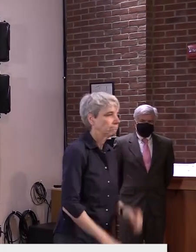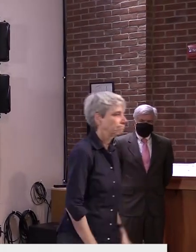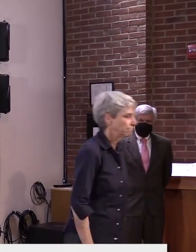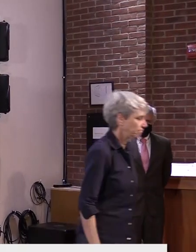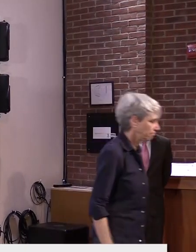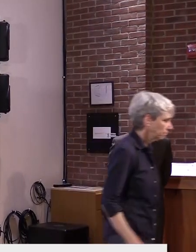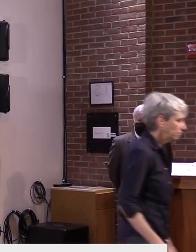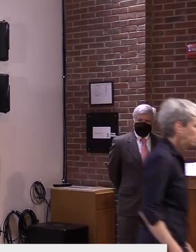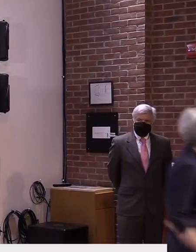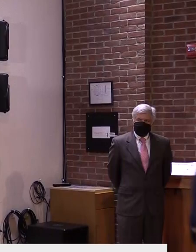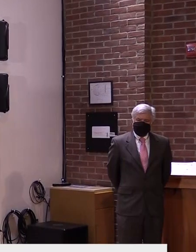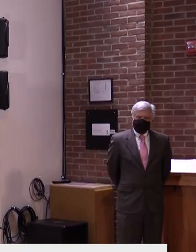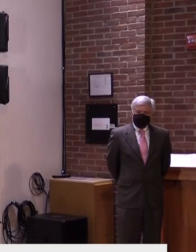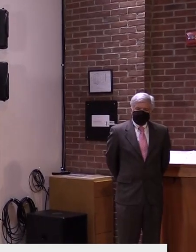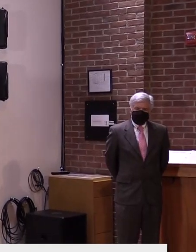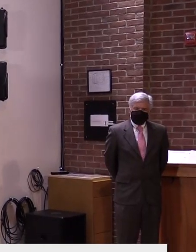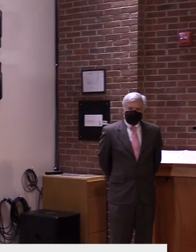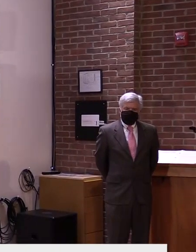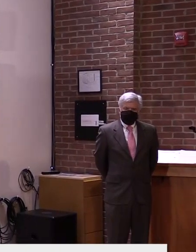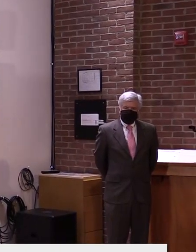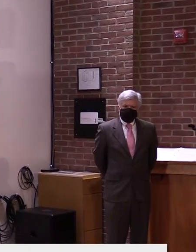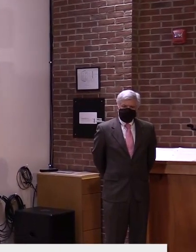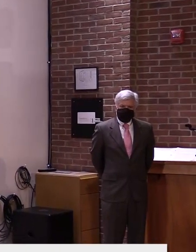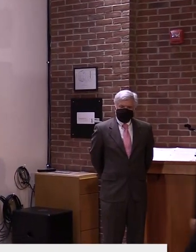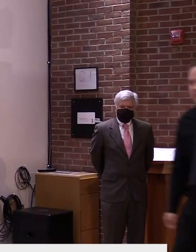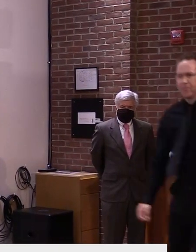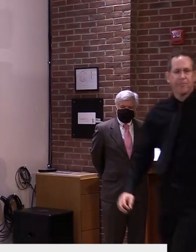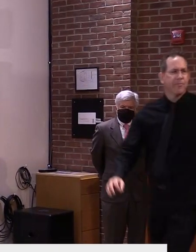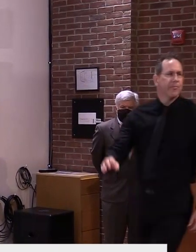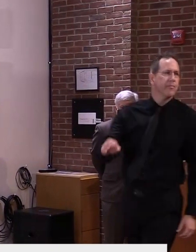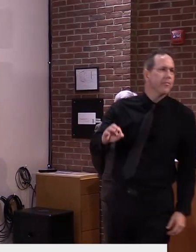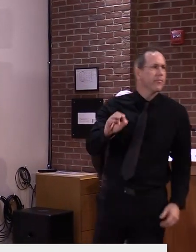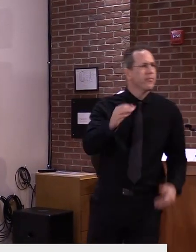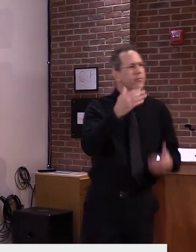Thank you, Dr. Levine. With that, we'll open it up to questions.